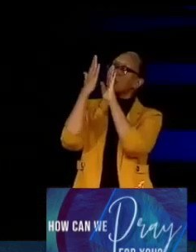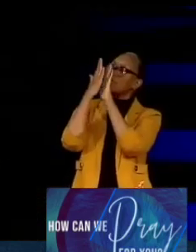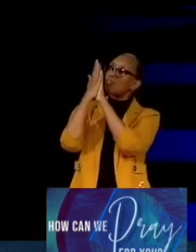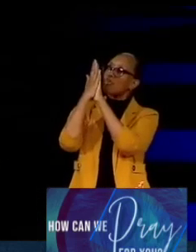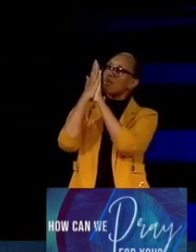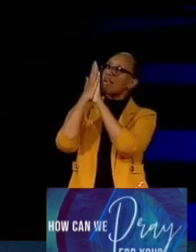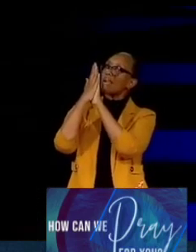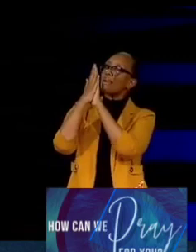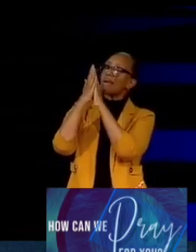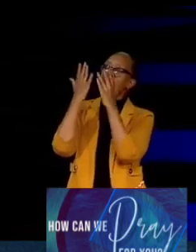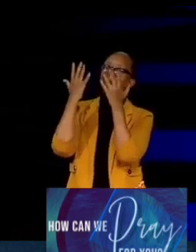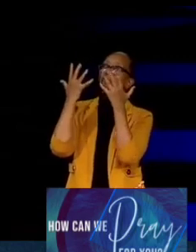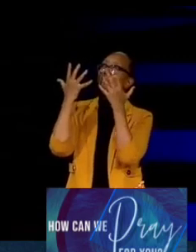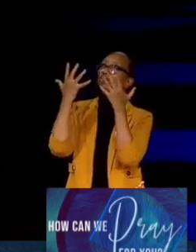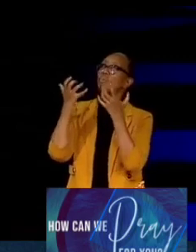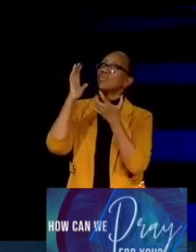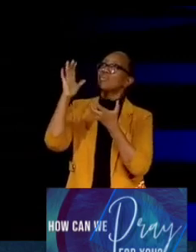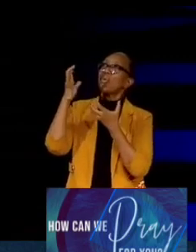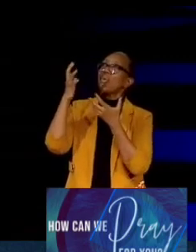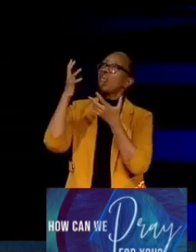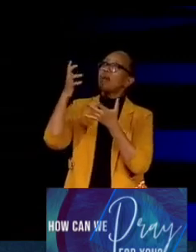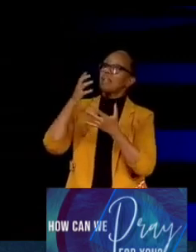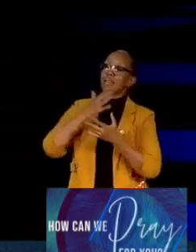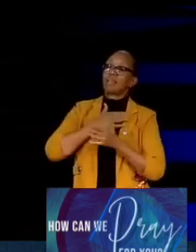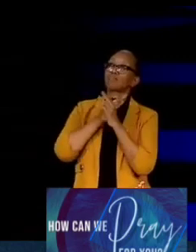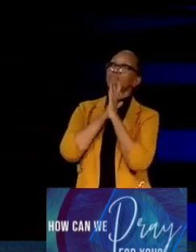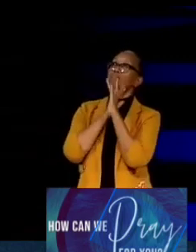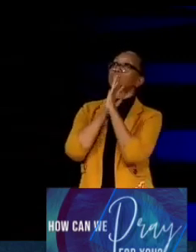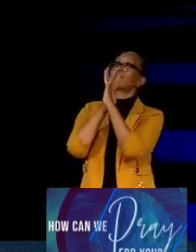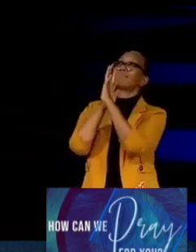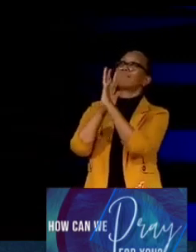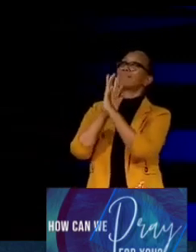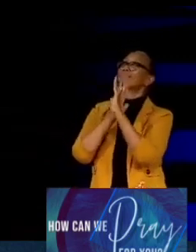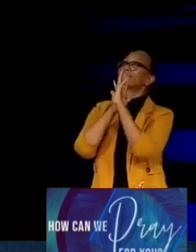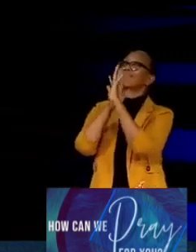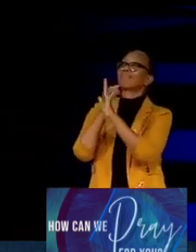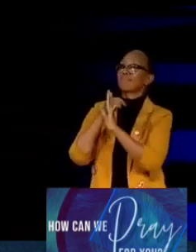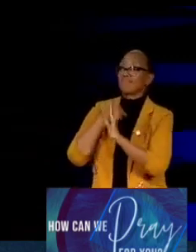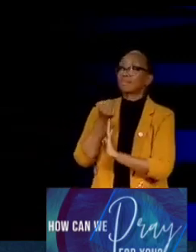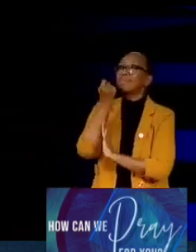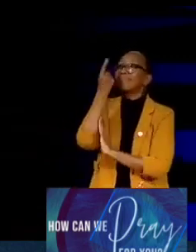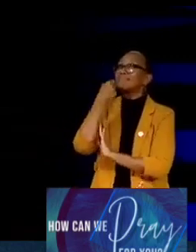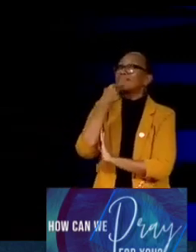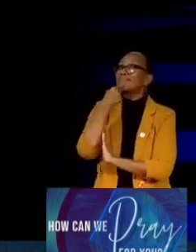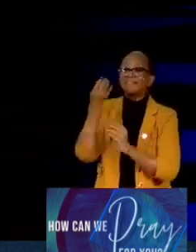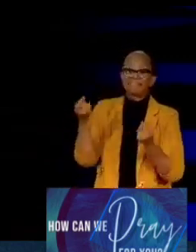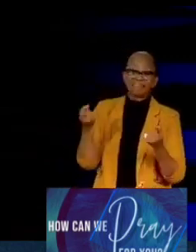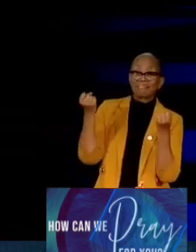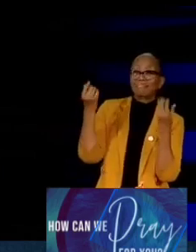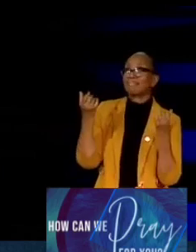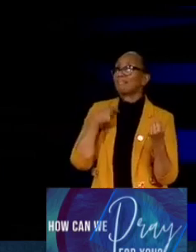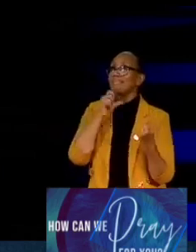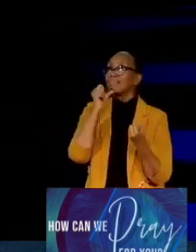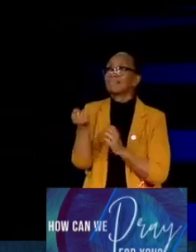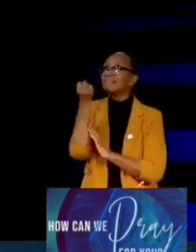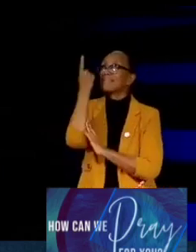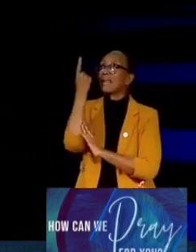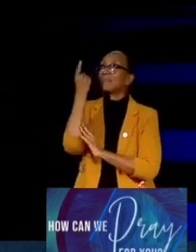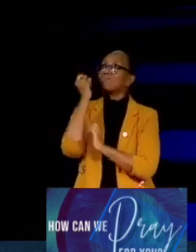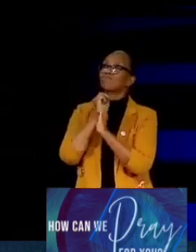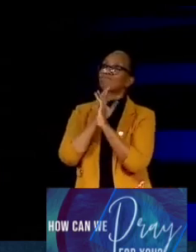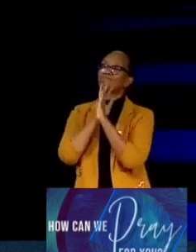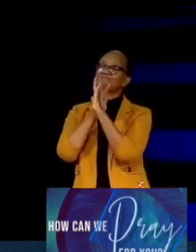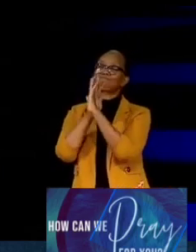prayer, praying in our heavenly language to God, many times without understanding